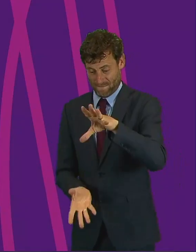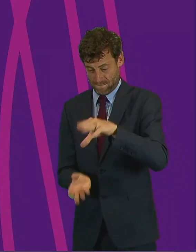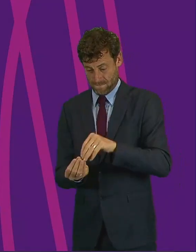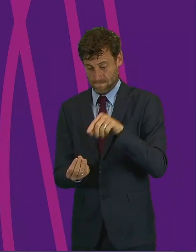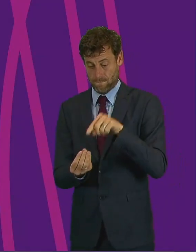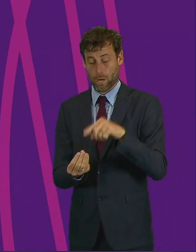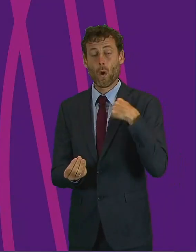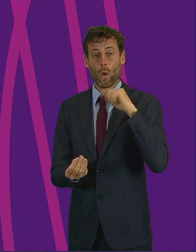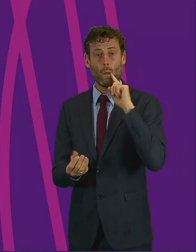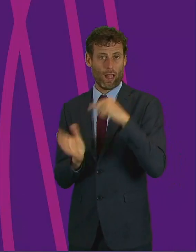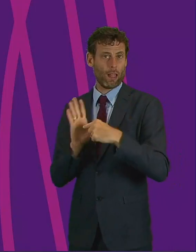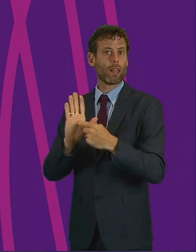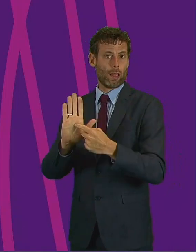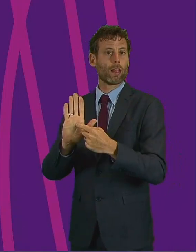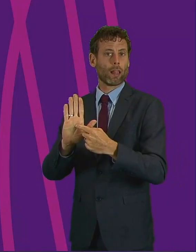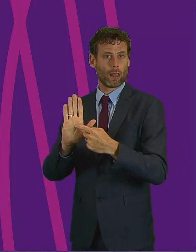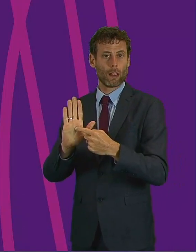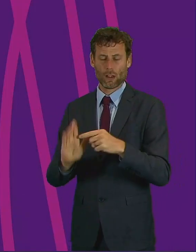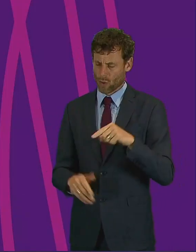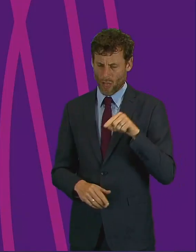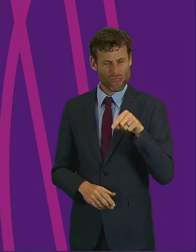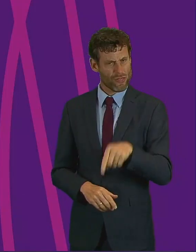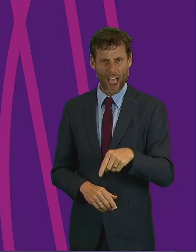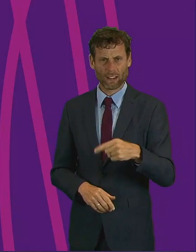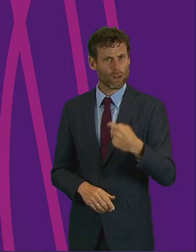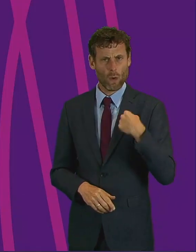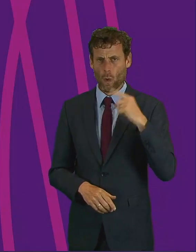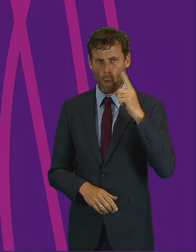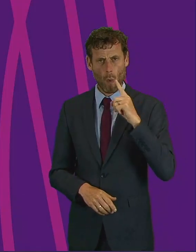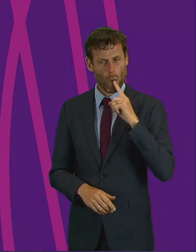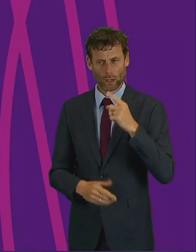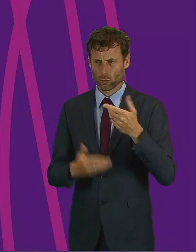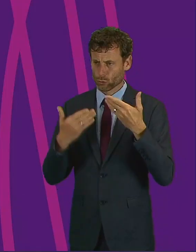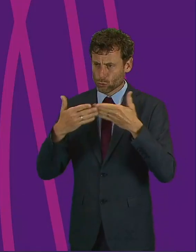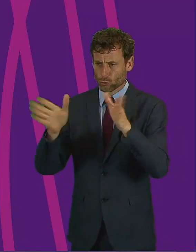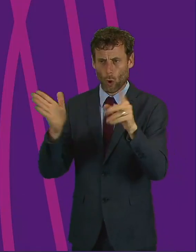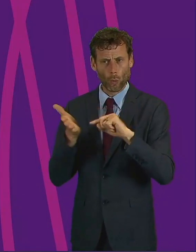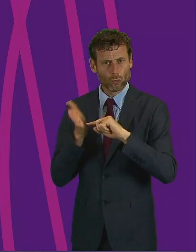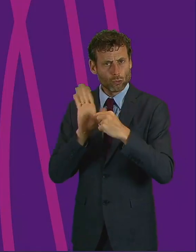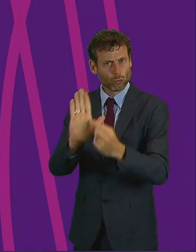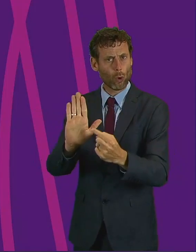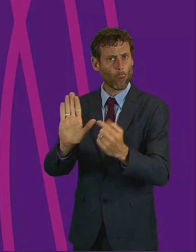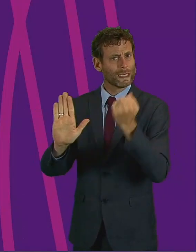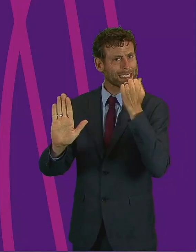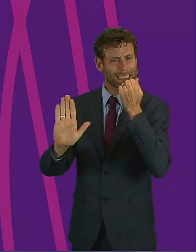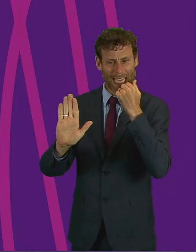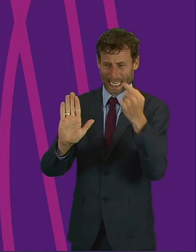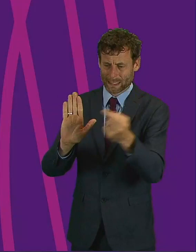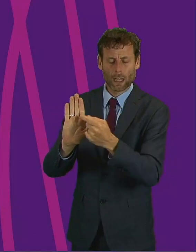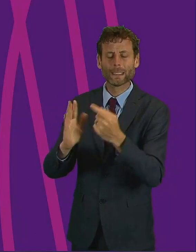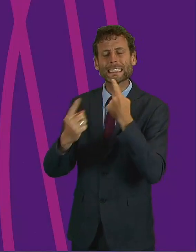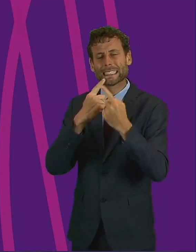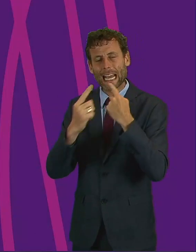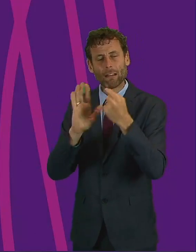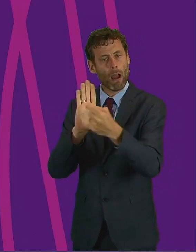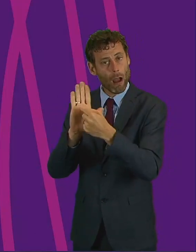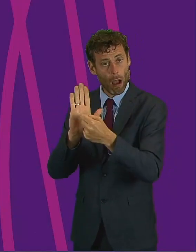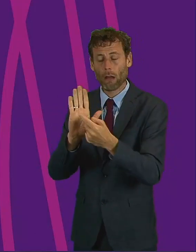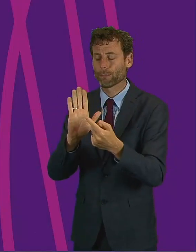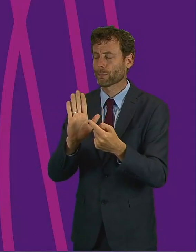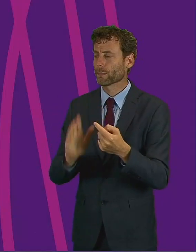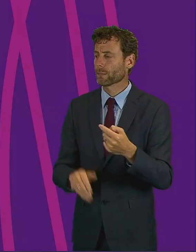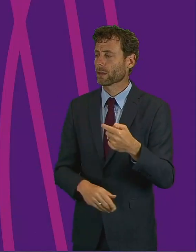taking to all of the data that we have been publishing. And it is important to note that the testing of care home